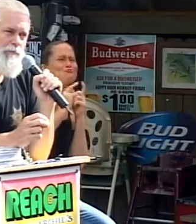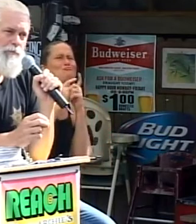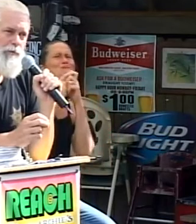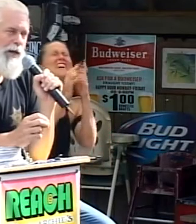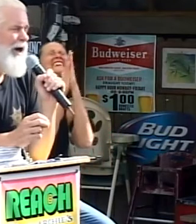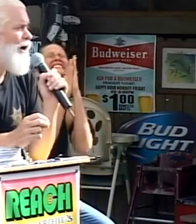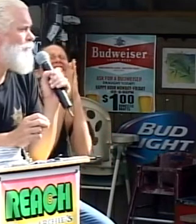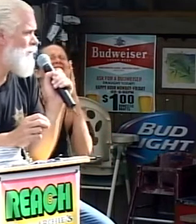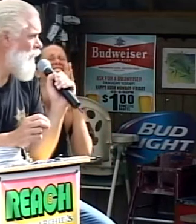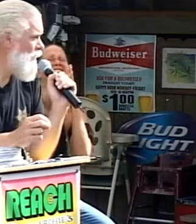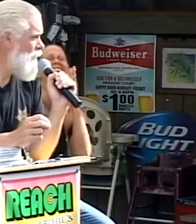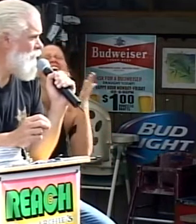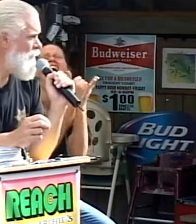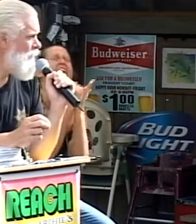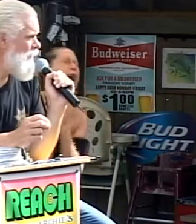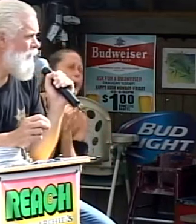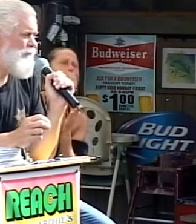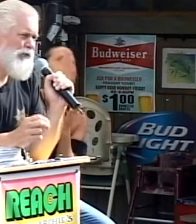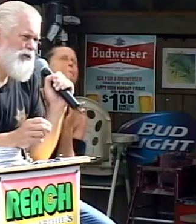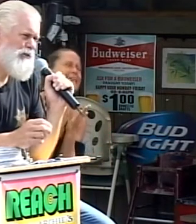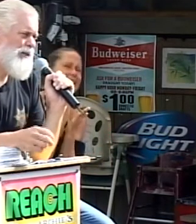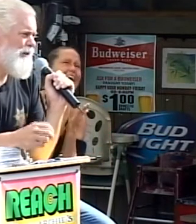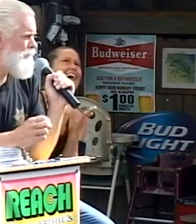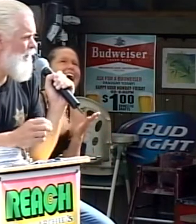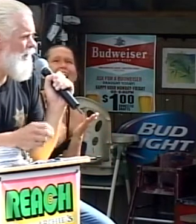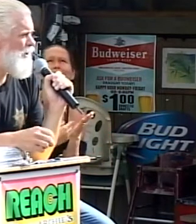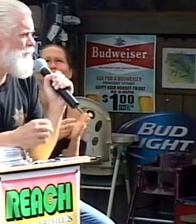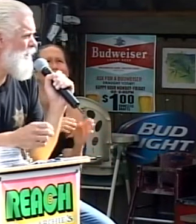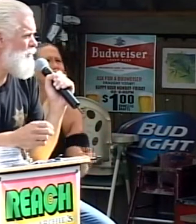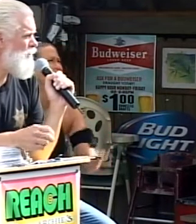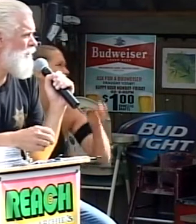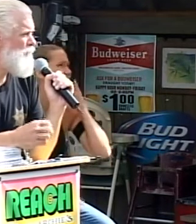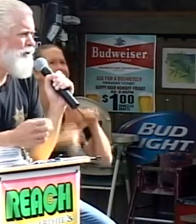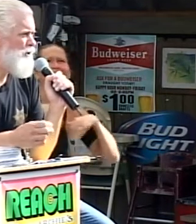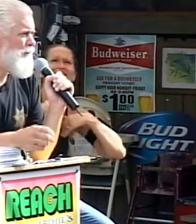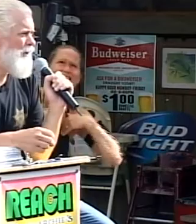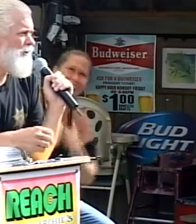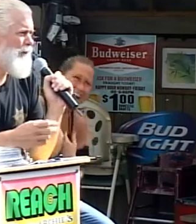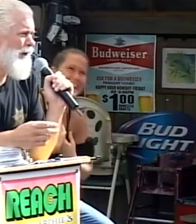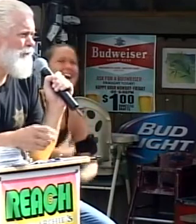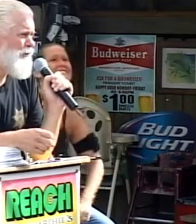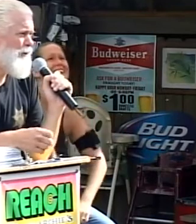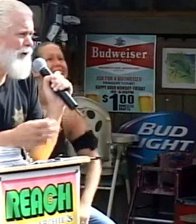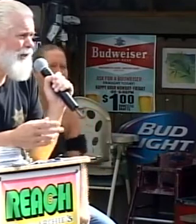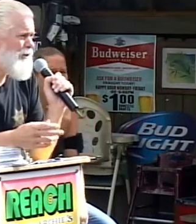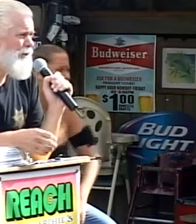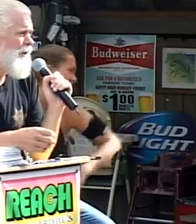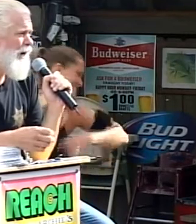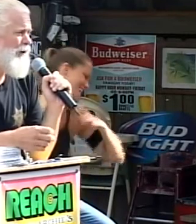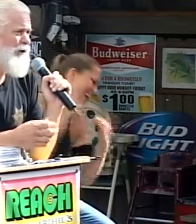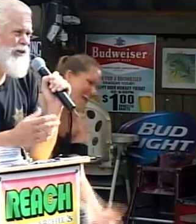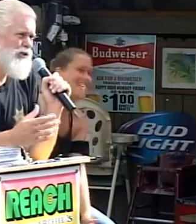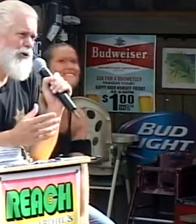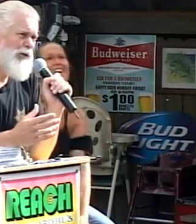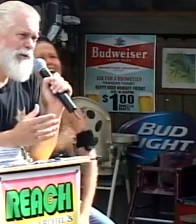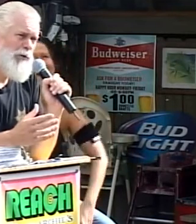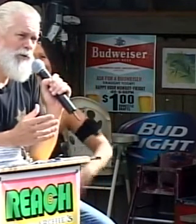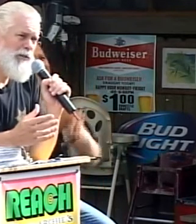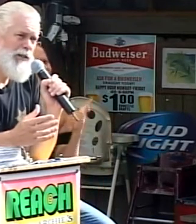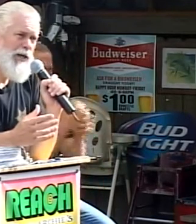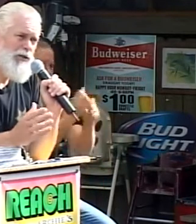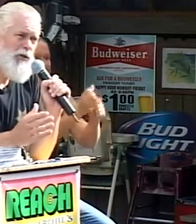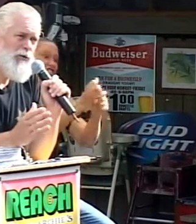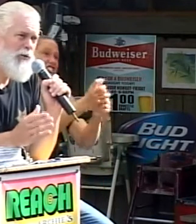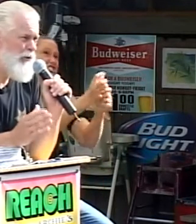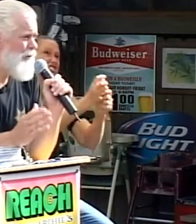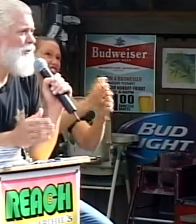time. Help me, God. I'm frustrated, I'm tired, I'm angry, I'm judgmental, I'm hateful, I'm raging. I want to choke that